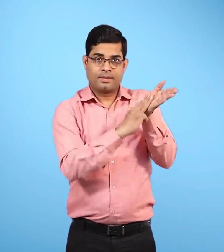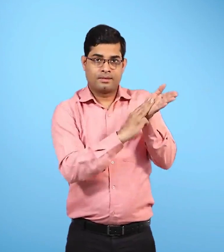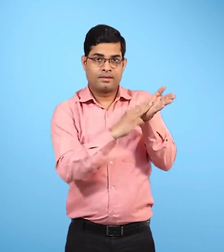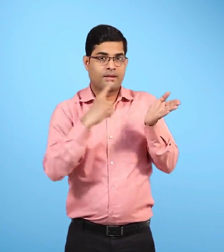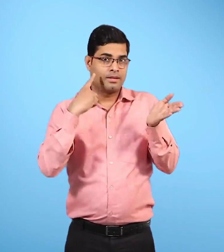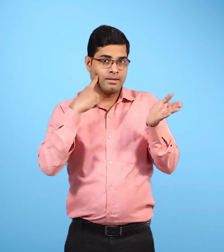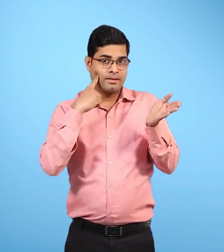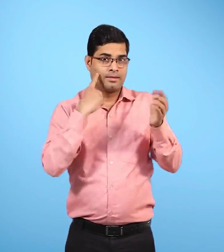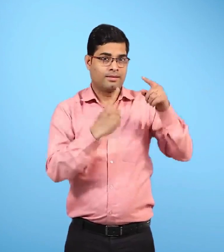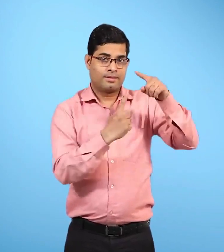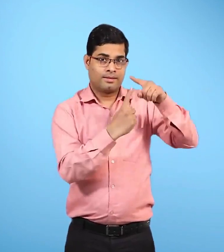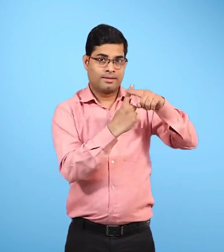Mithila